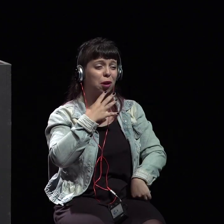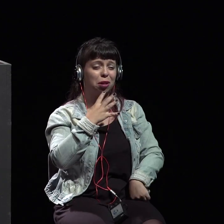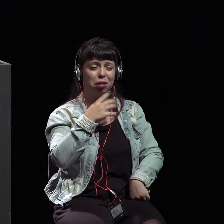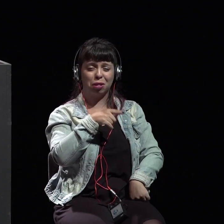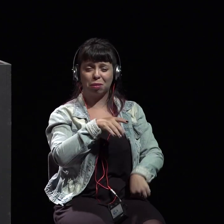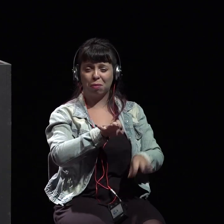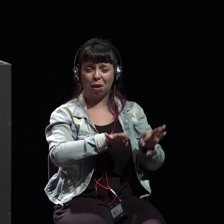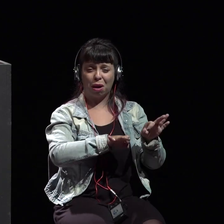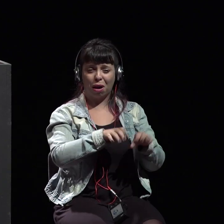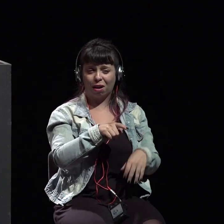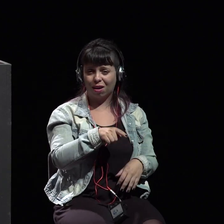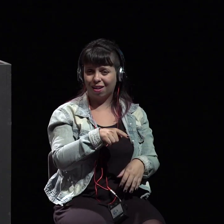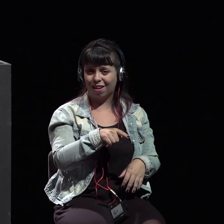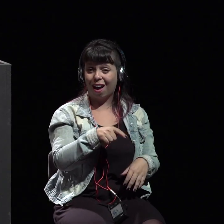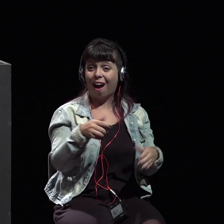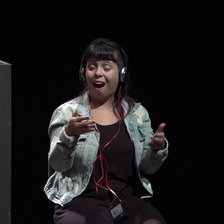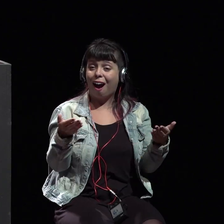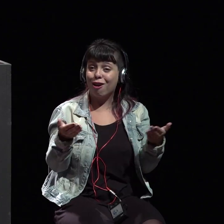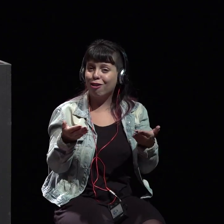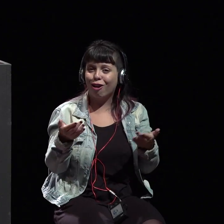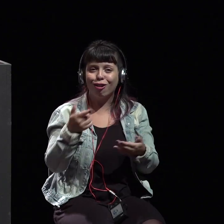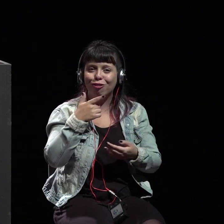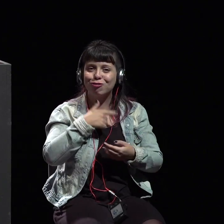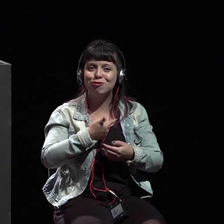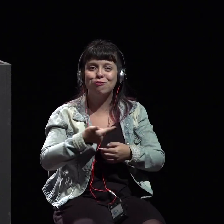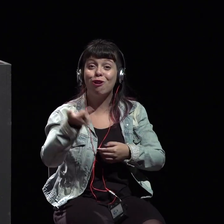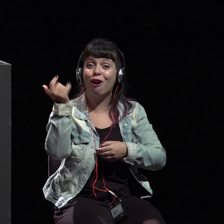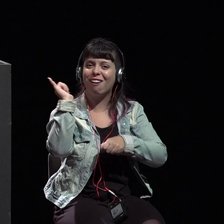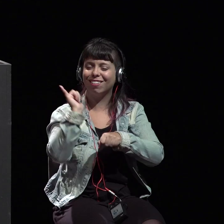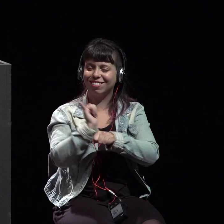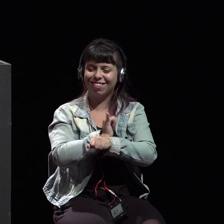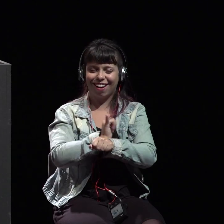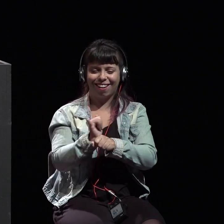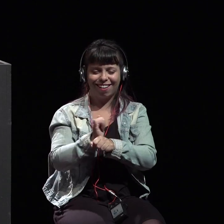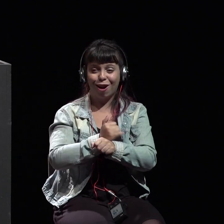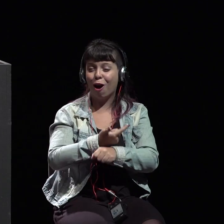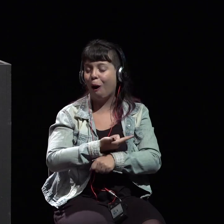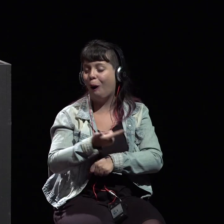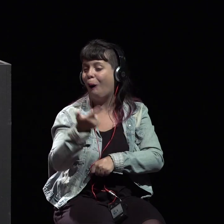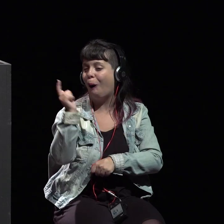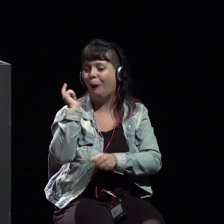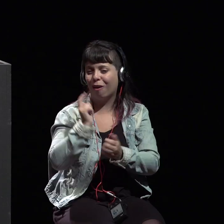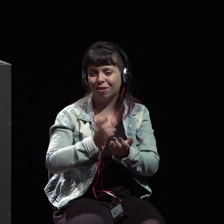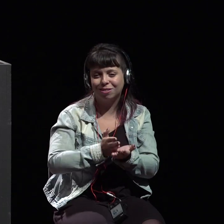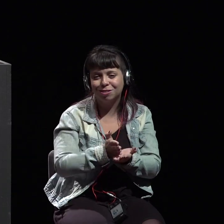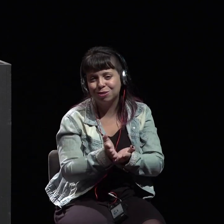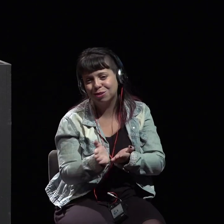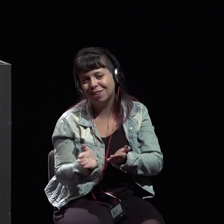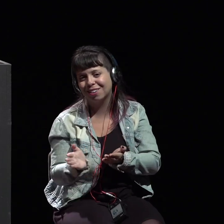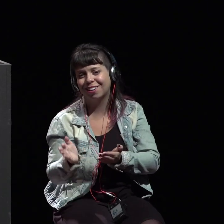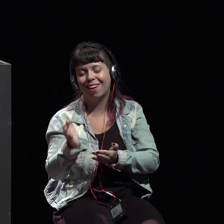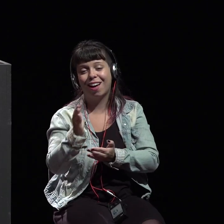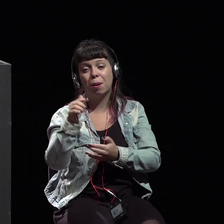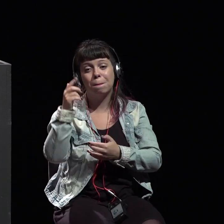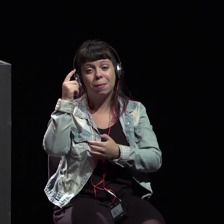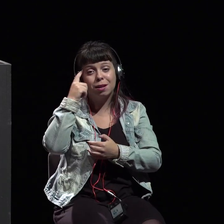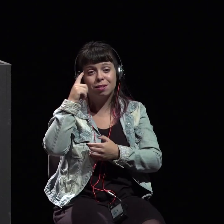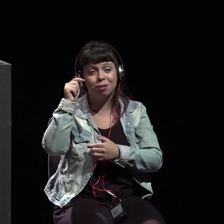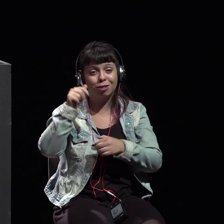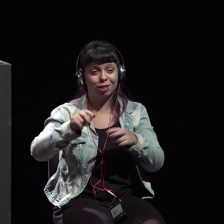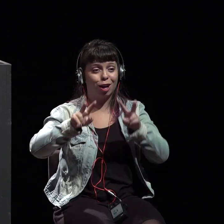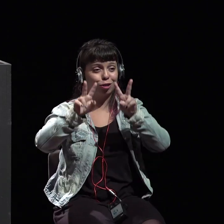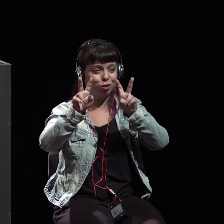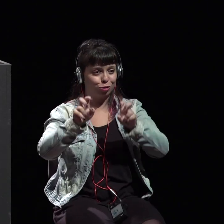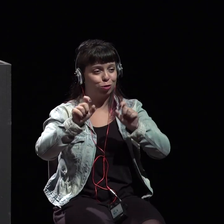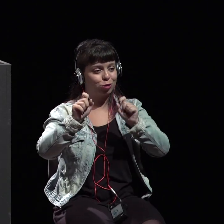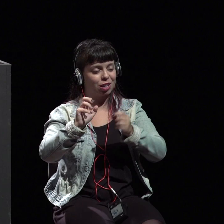Given that the subject of our seminar is art and decolonization, it may seem strange that I have chosen to focus so much on the display of texts rather than works of art.